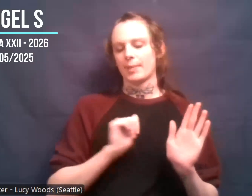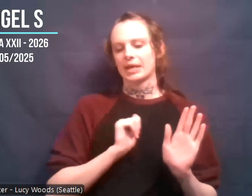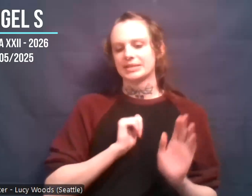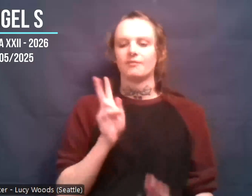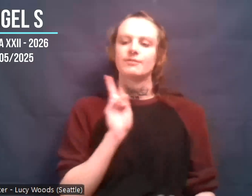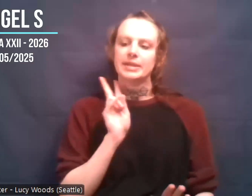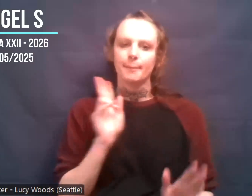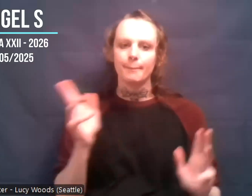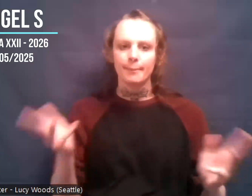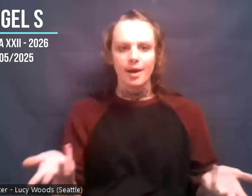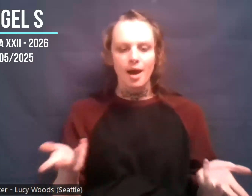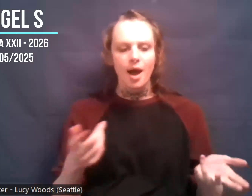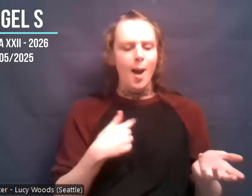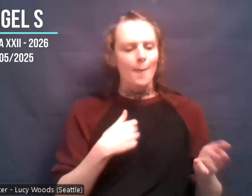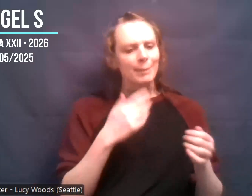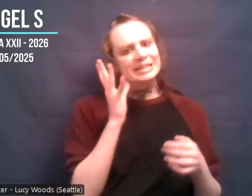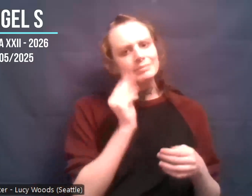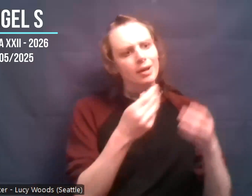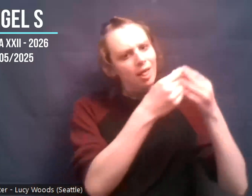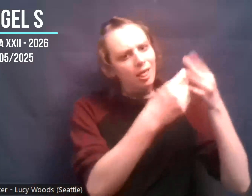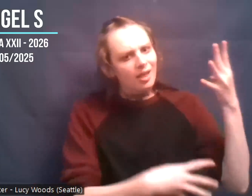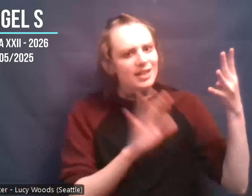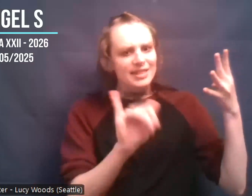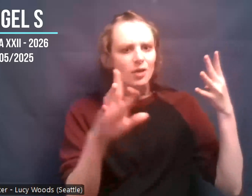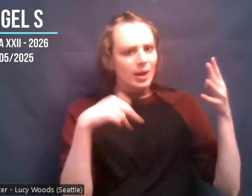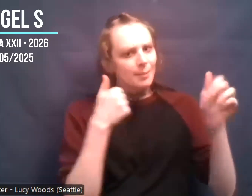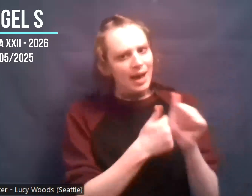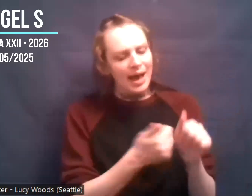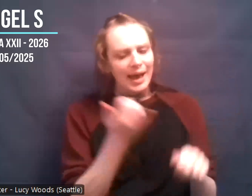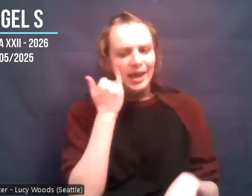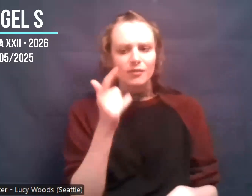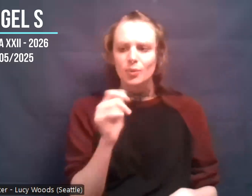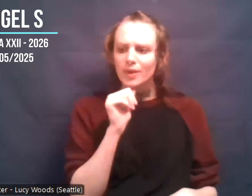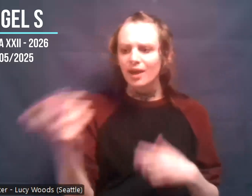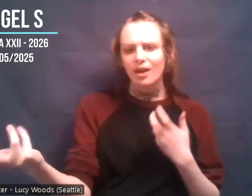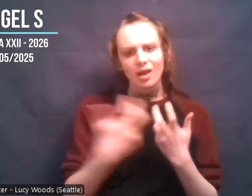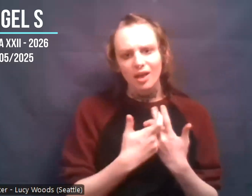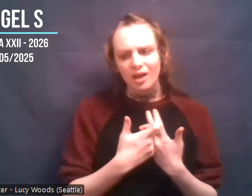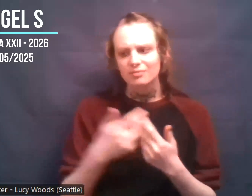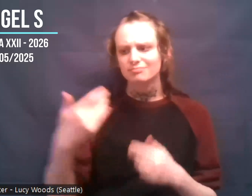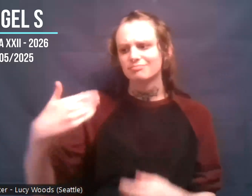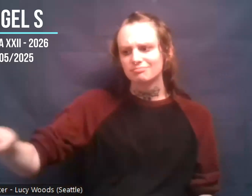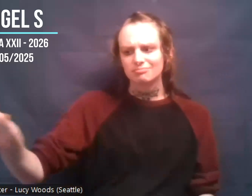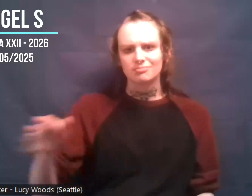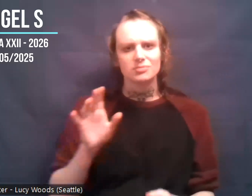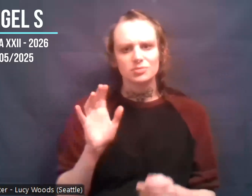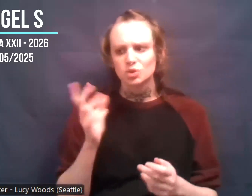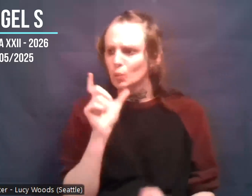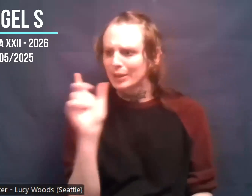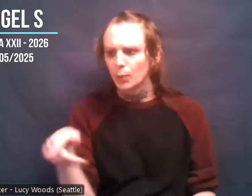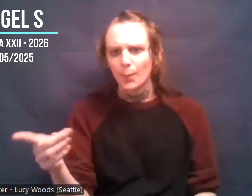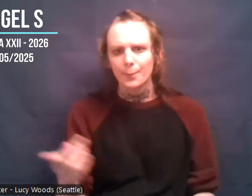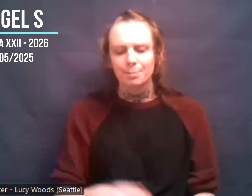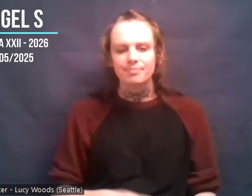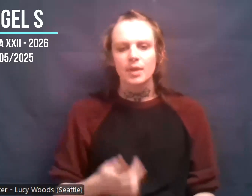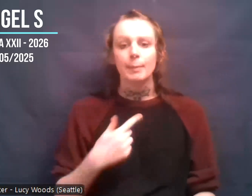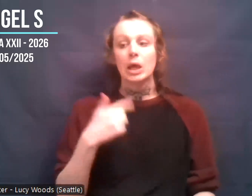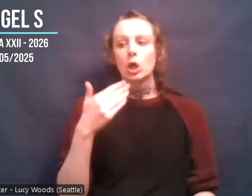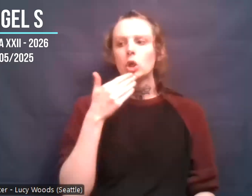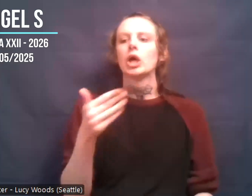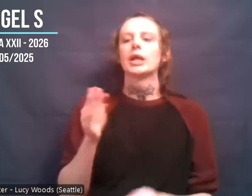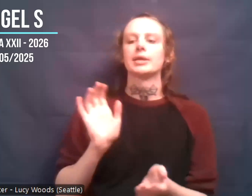went through. This is why I am the way that I am. If you can't get with it, then get out. I was really, really good at pushing people away.